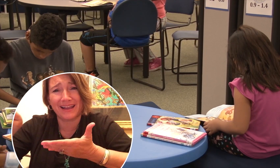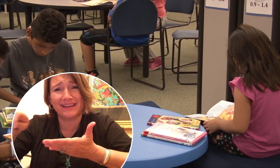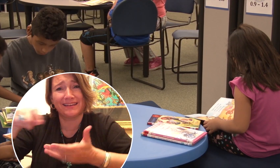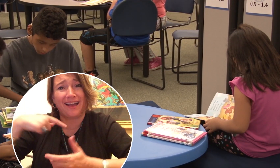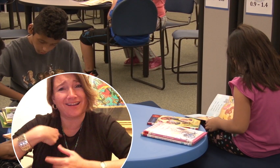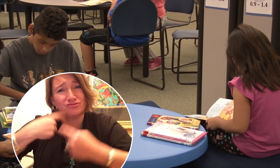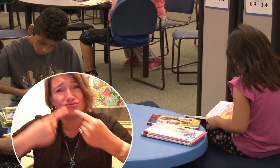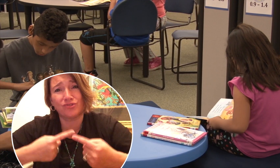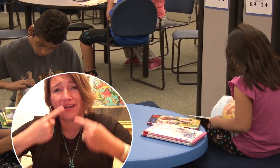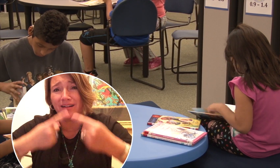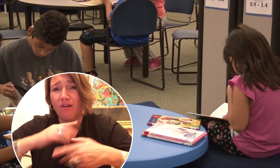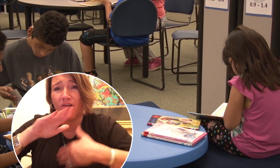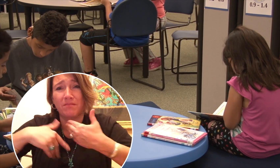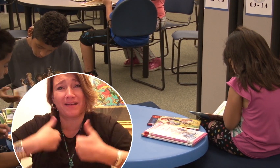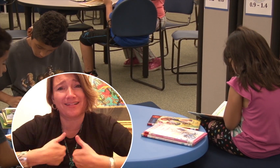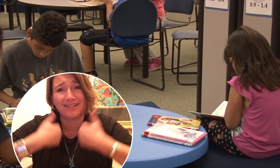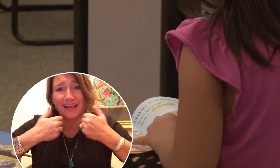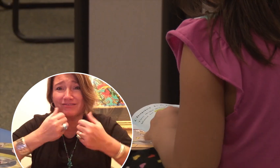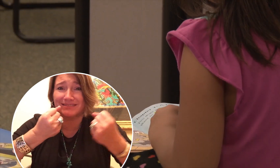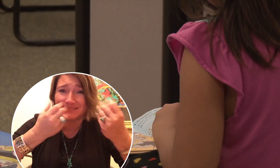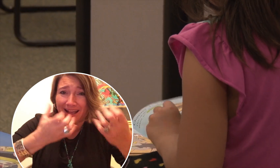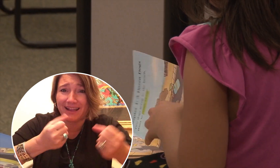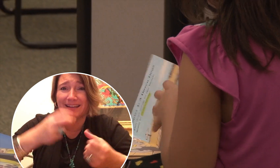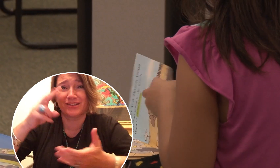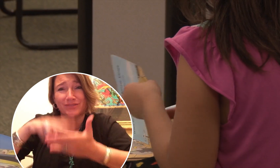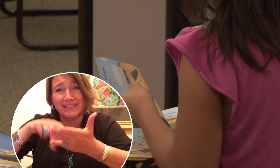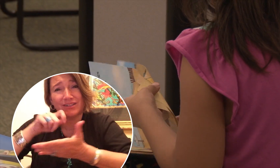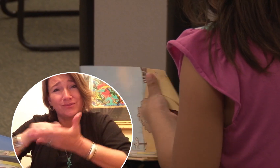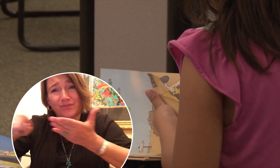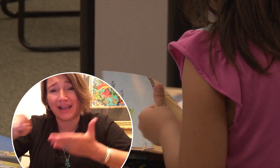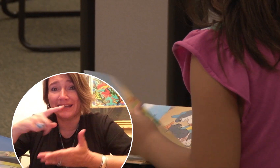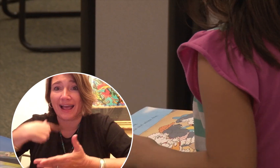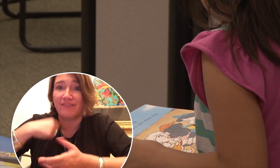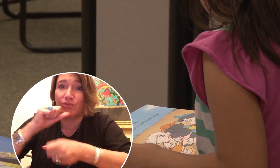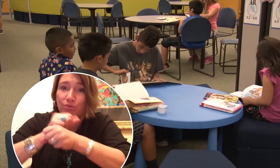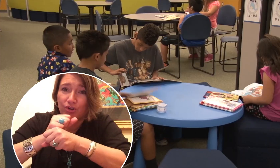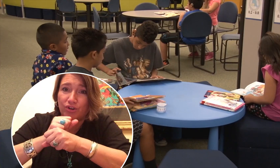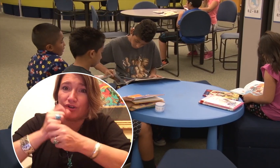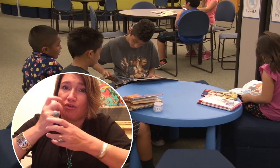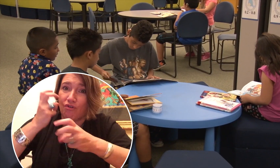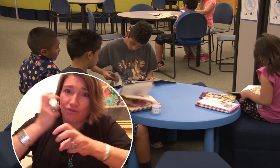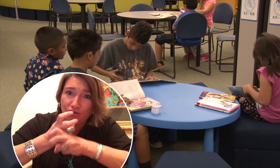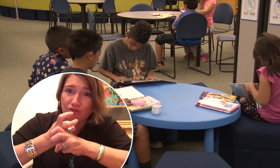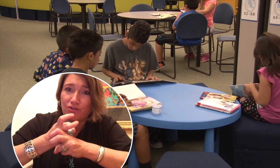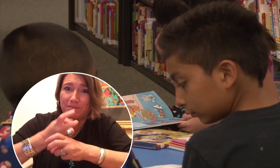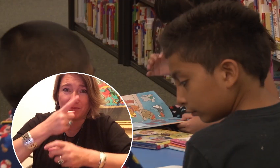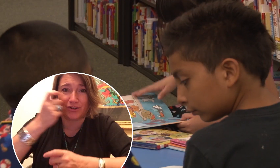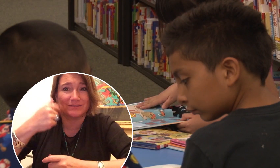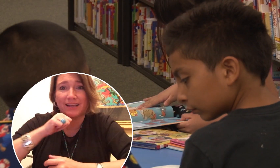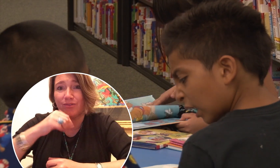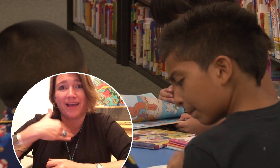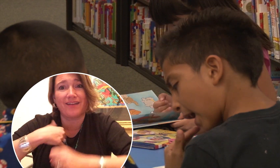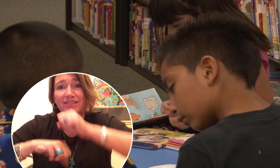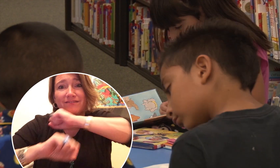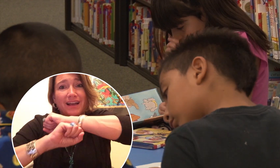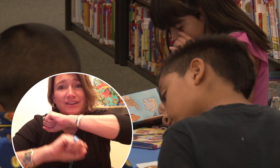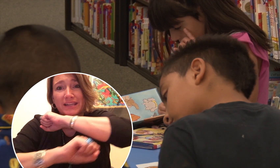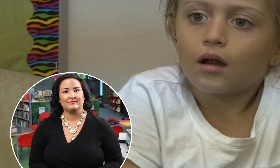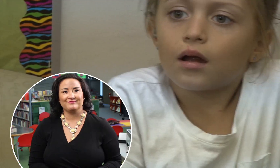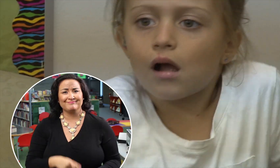writing. I've struggled my whole life with all three of those areas. I've had to work hard because I lack the solid